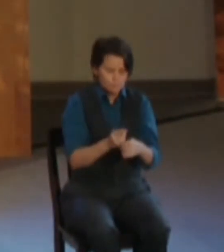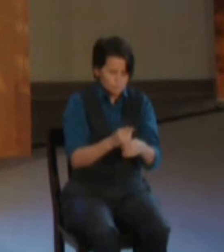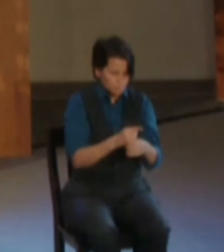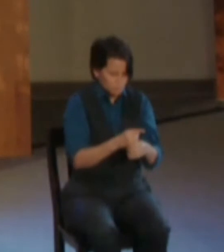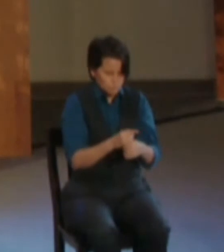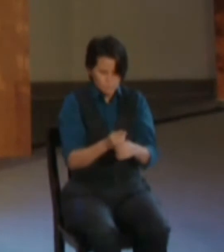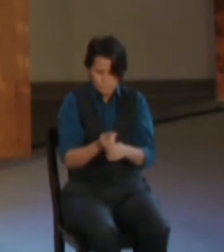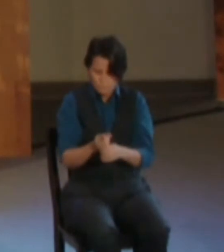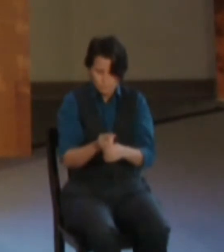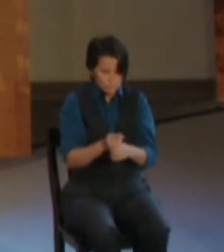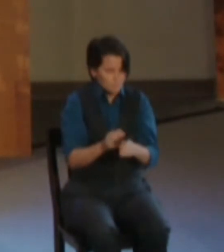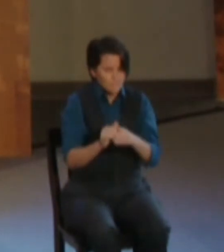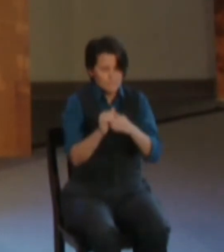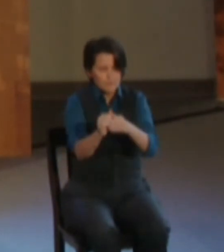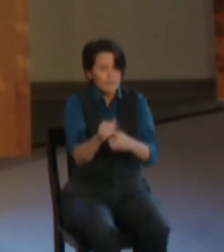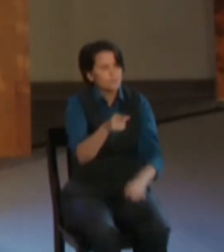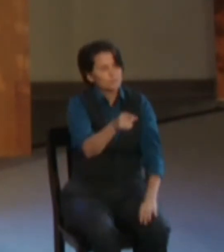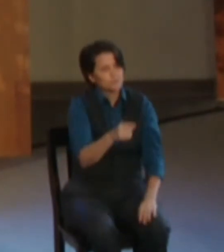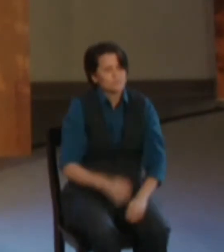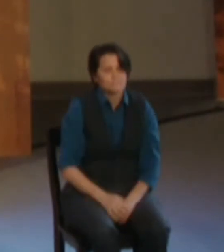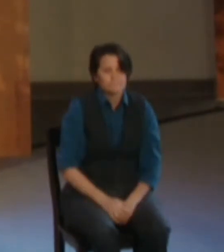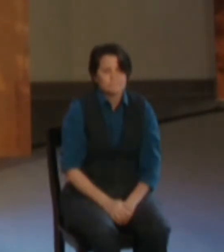And then first, love yourself.